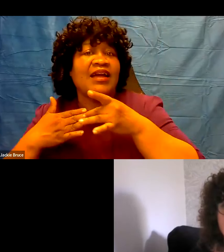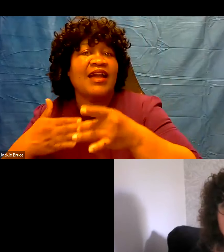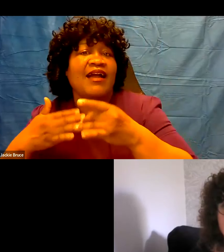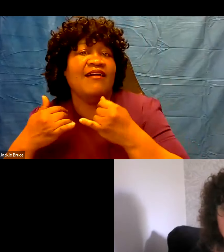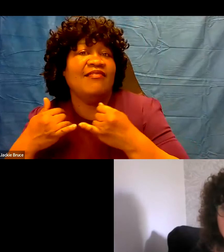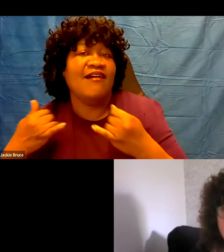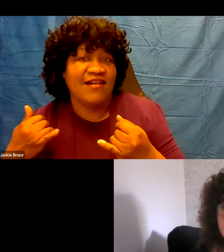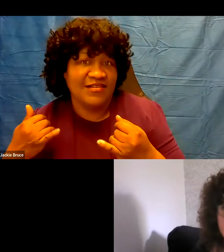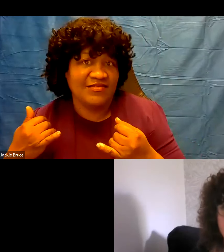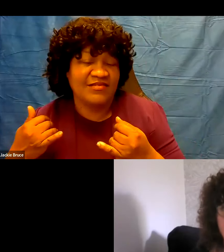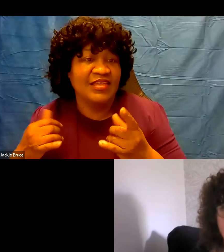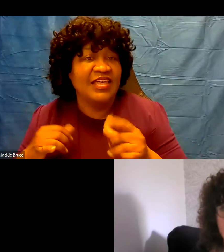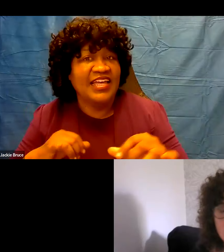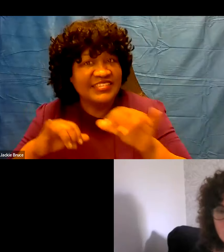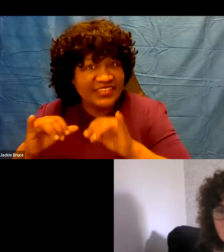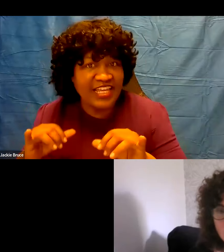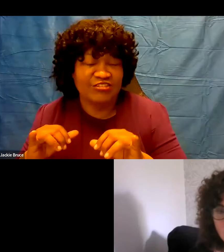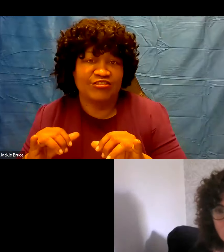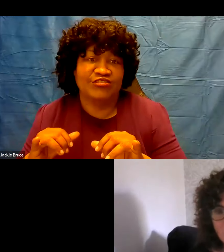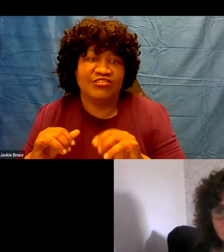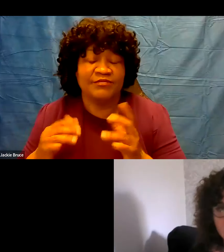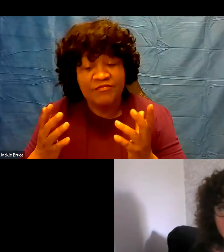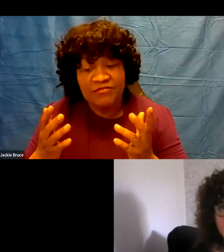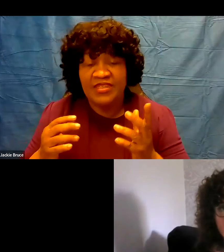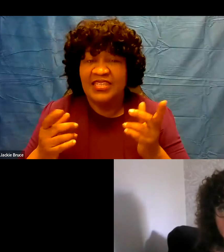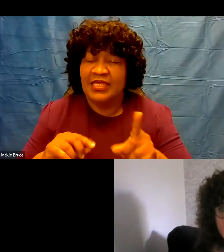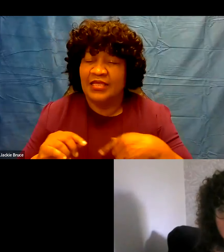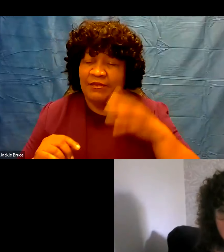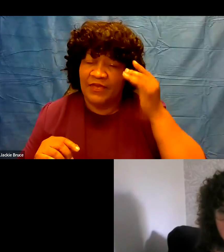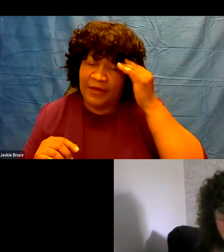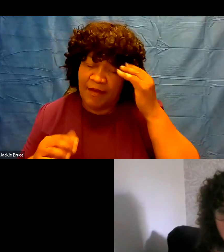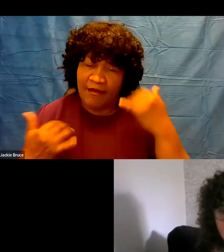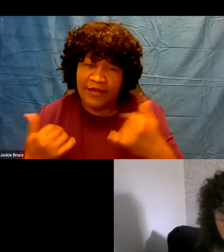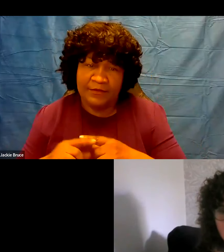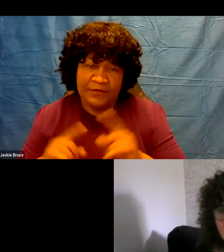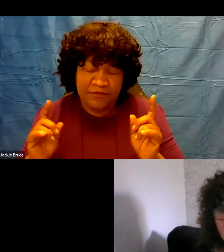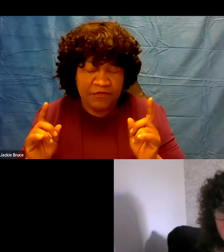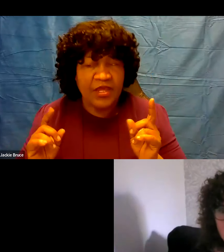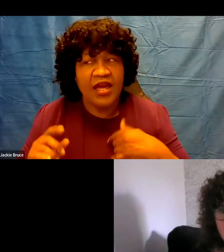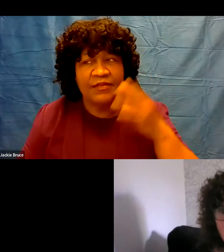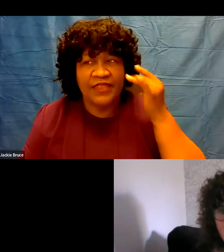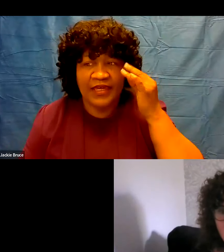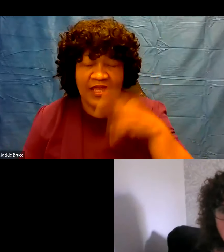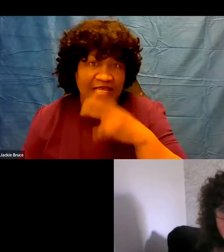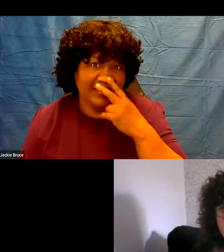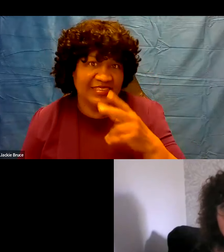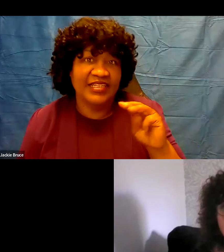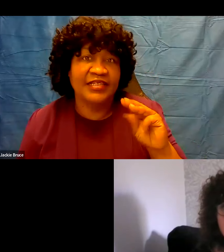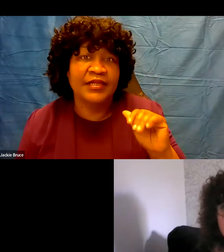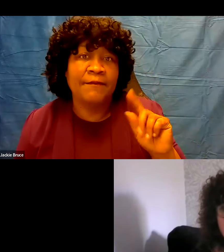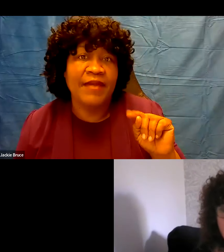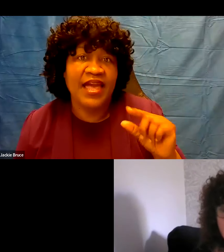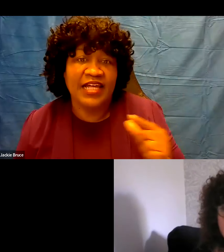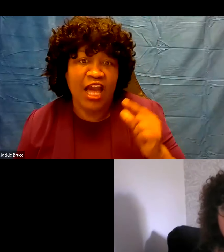and standards in that way. Then I'm thinking about, I see that Matt Gower is on the